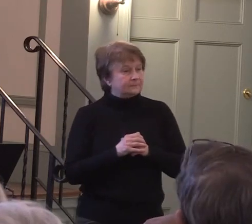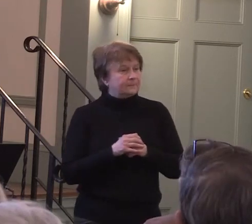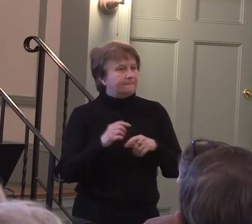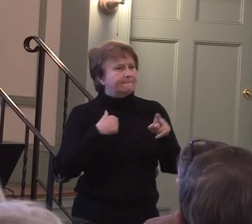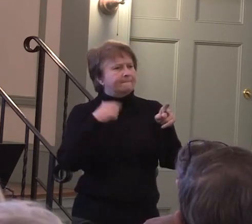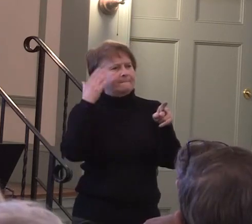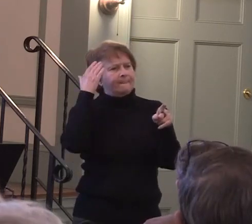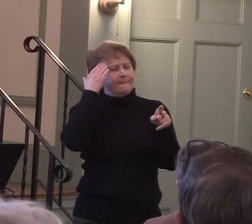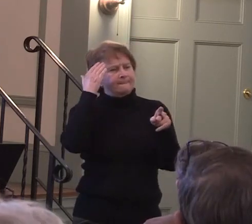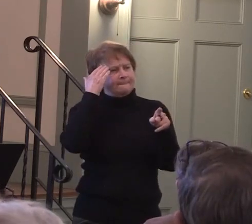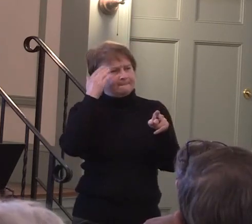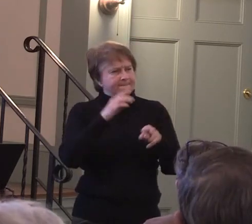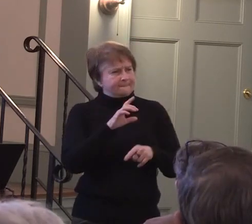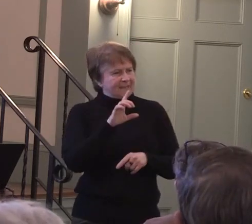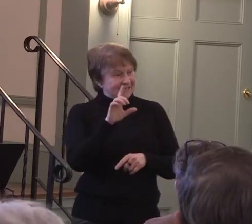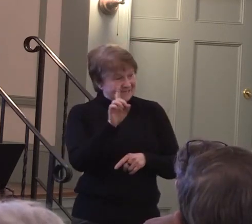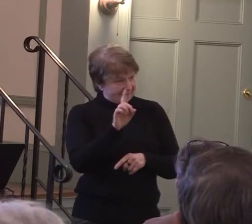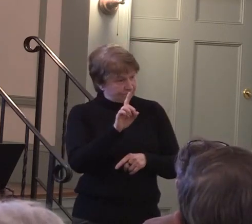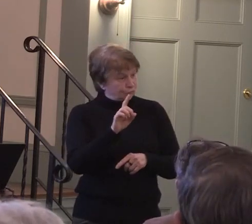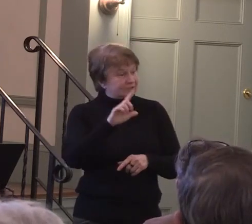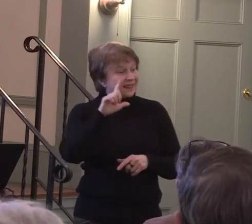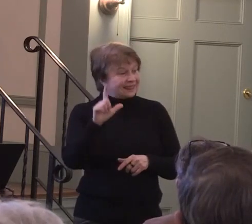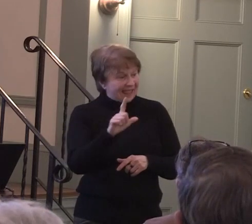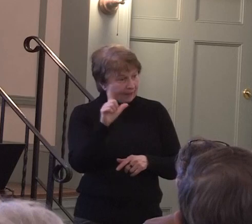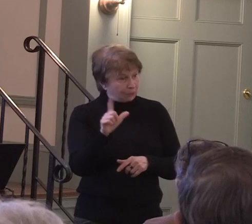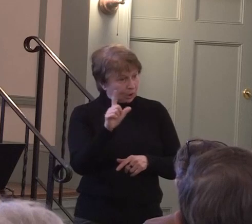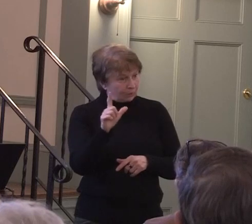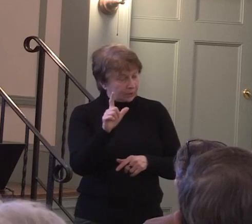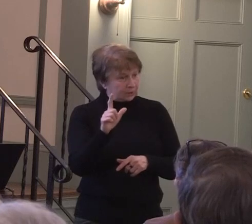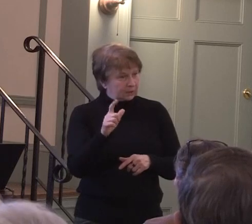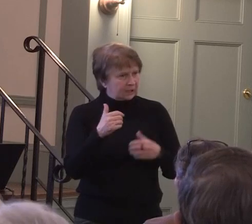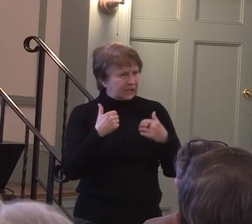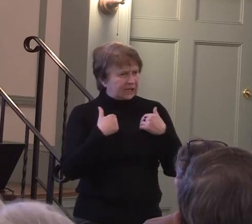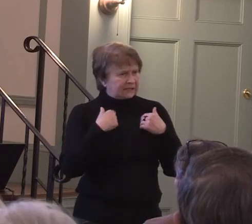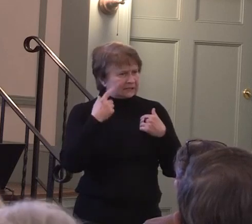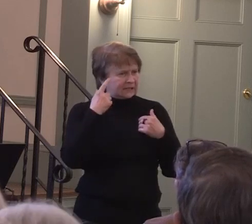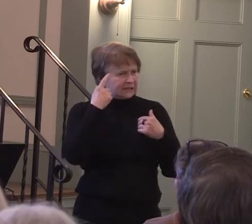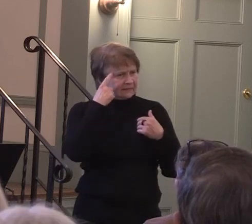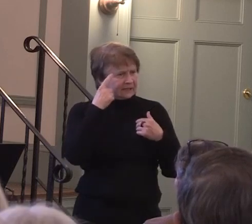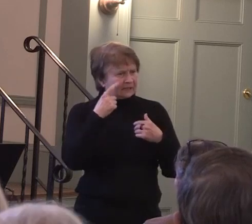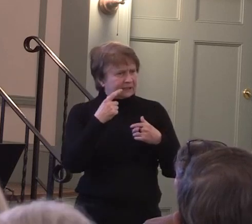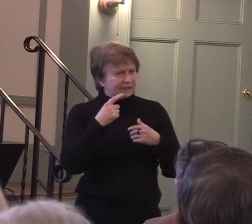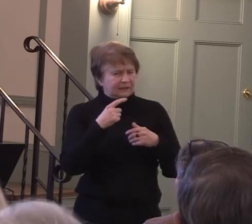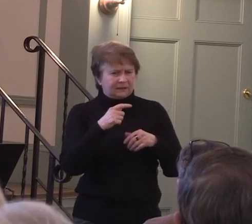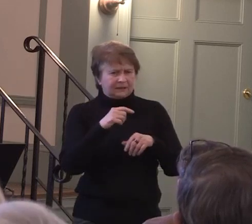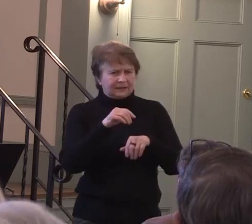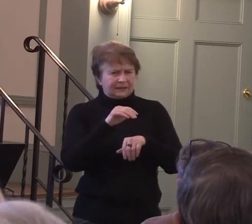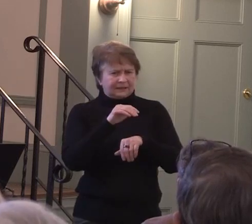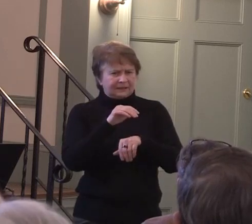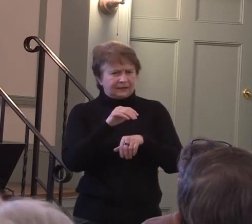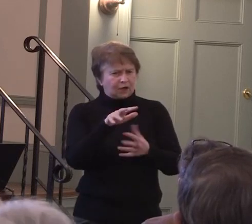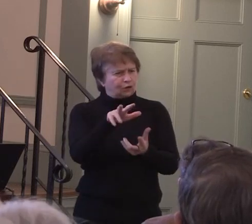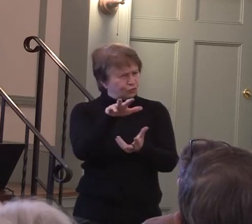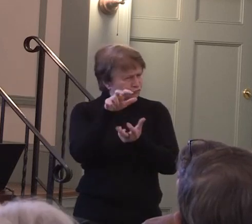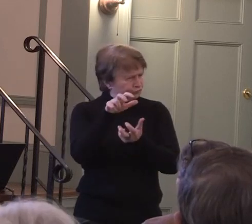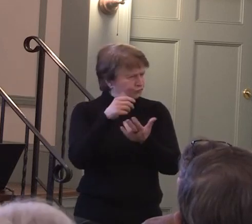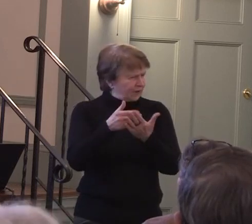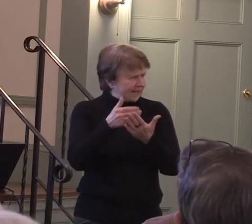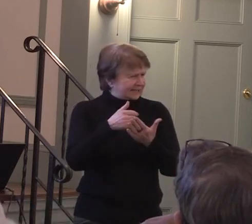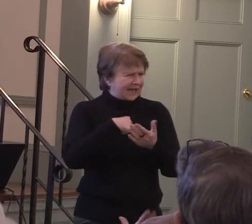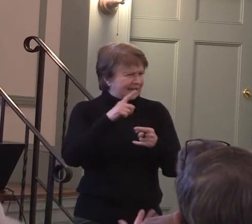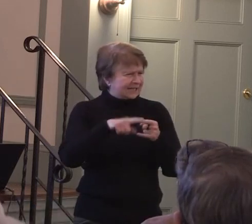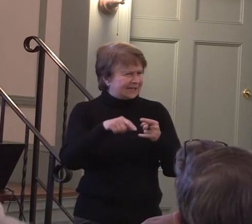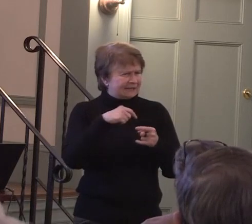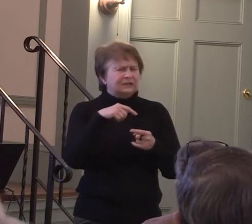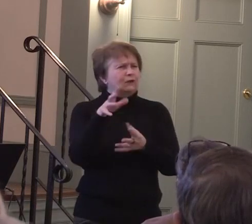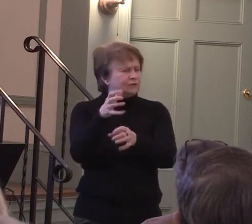I know Davis Library has, I think, received a grant. I can't tell you too many details about it, but they